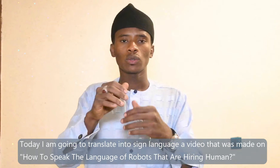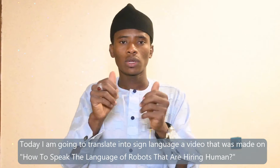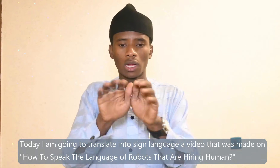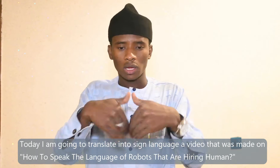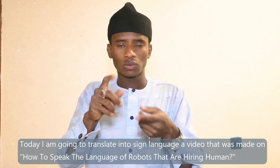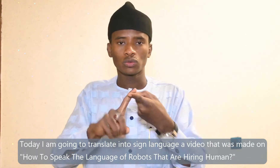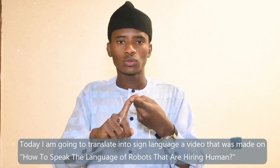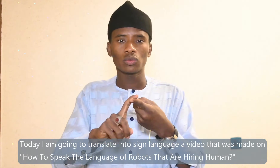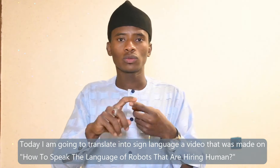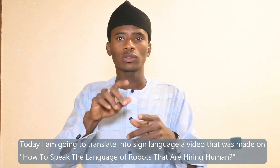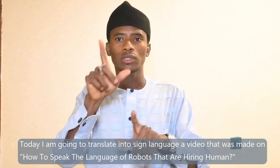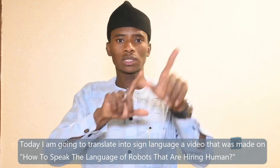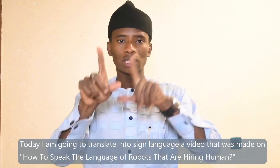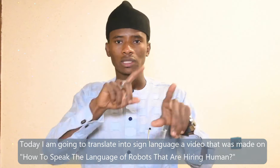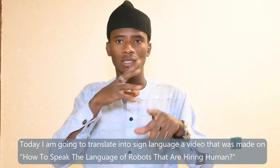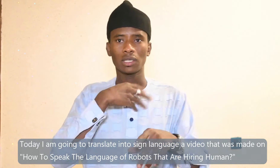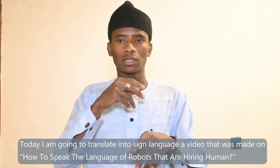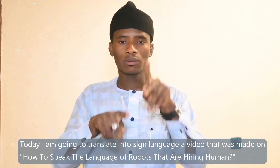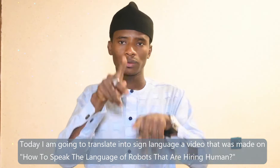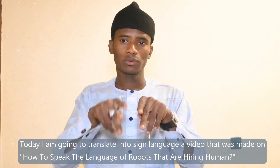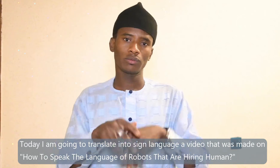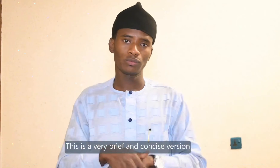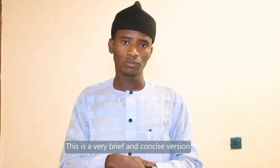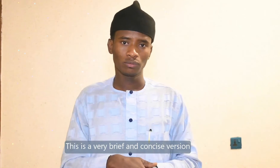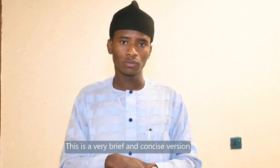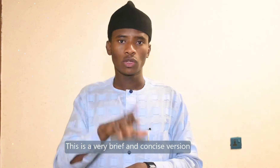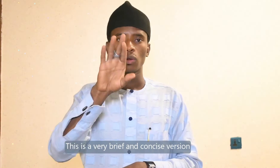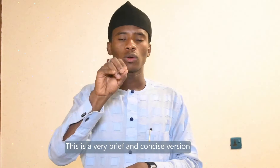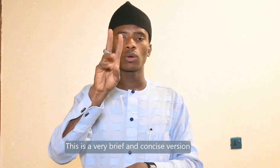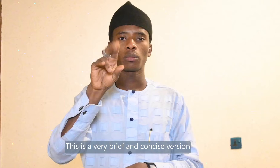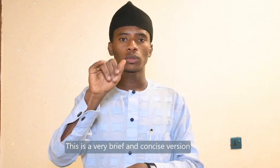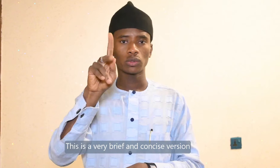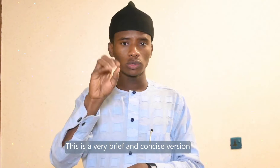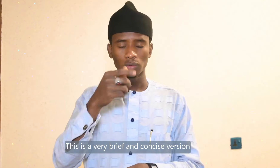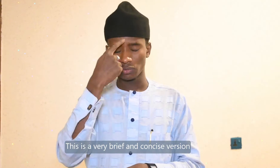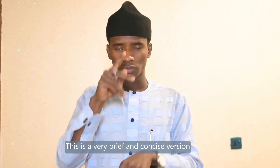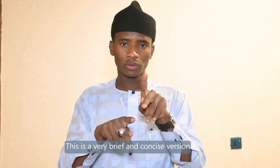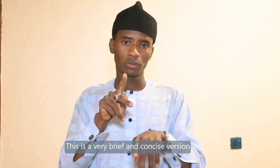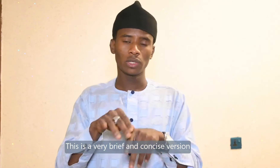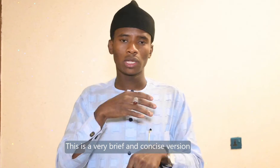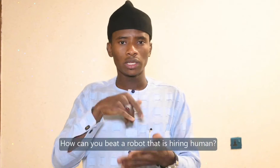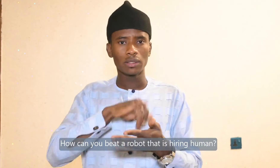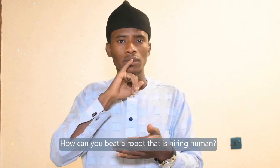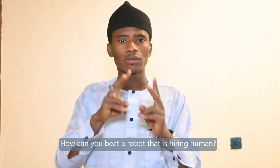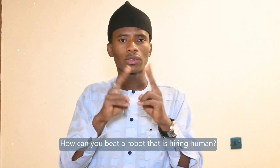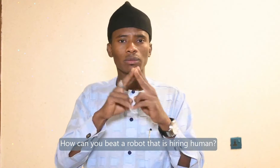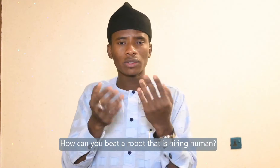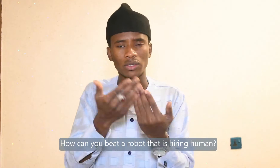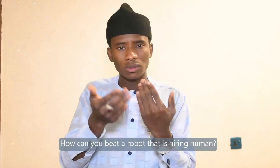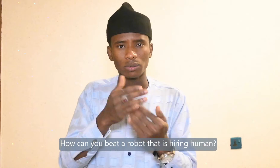of robots that are hiring human. And it's a very brief and concise version. How can